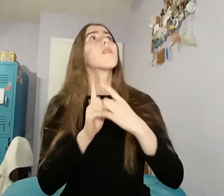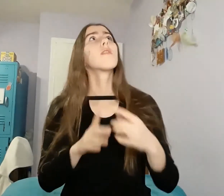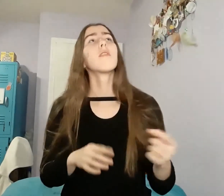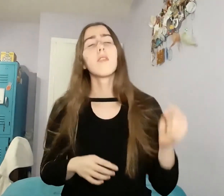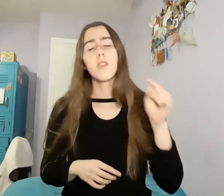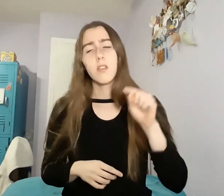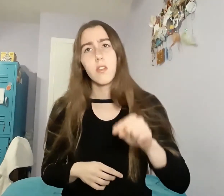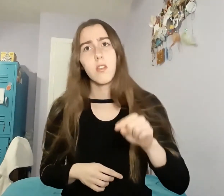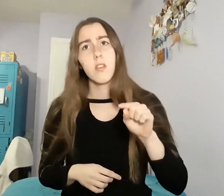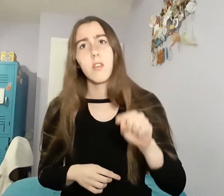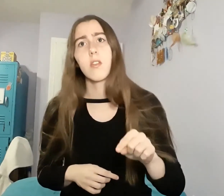meet me